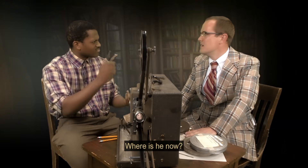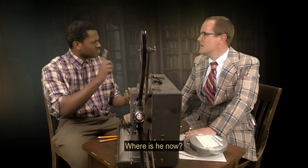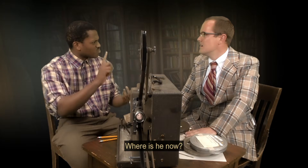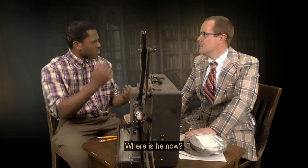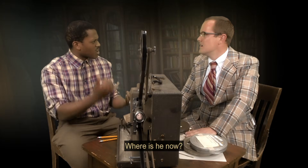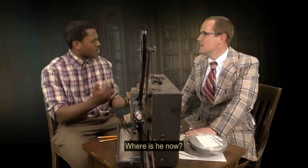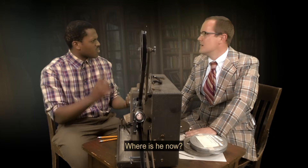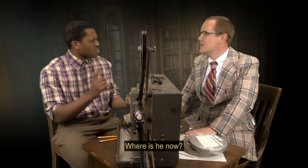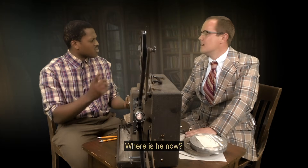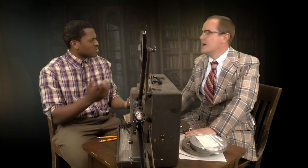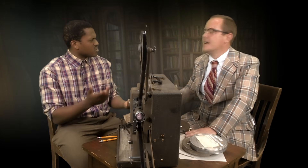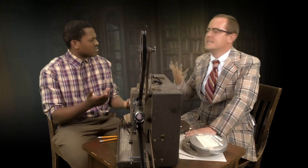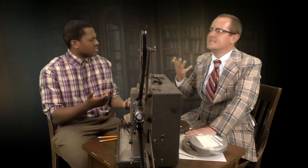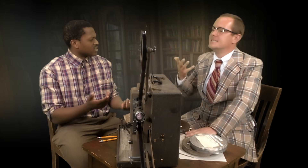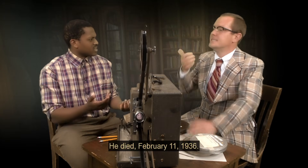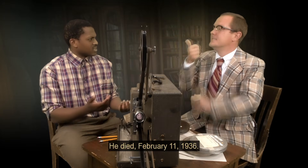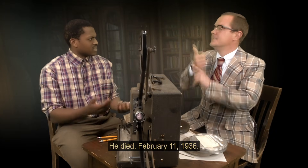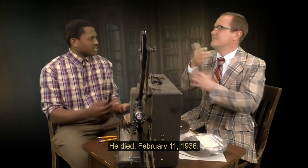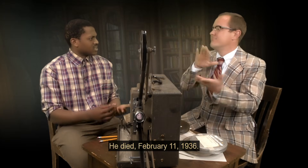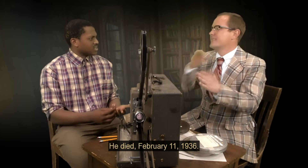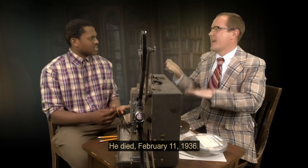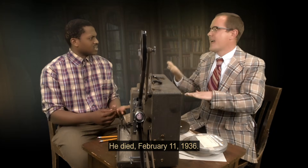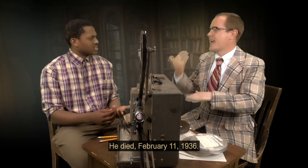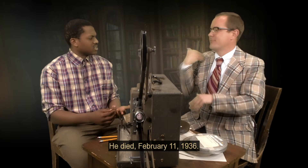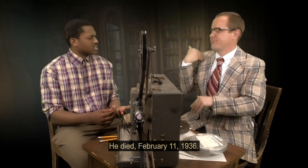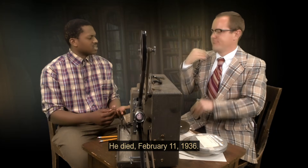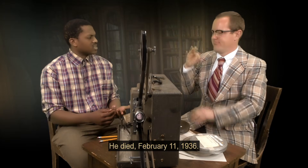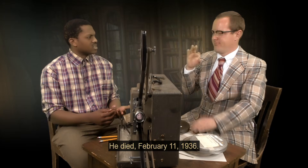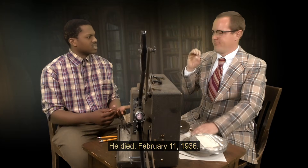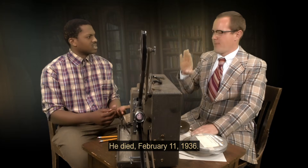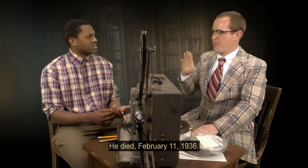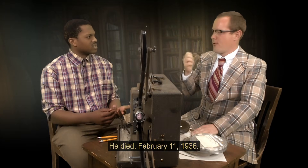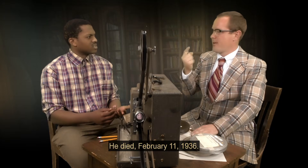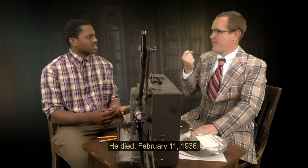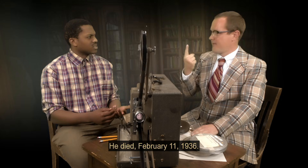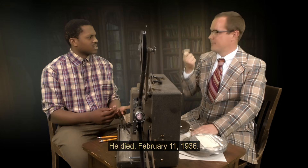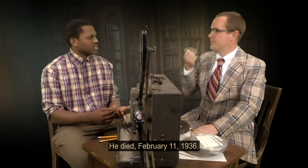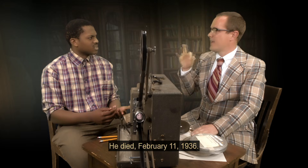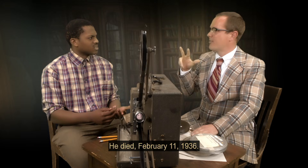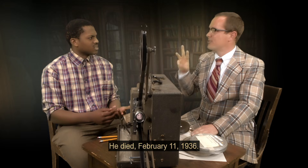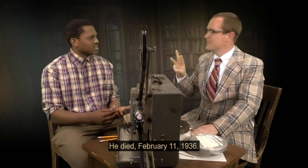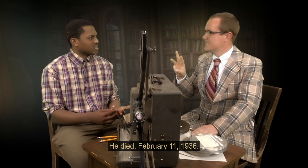Where is he now? Yeah, he died February 11th, 1936.